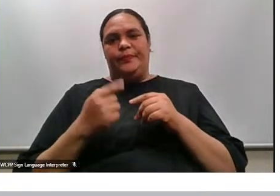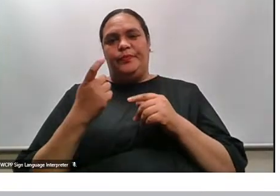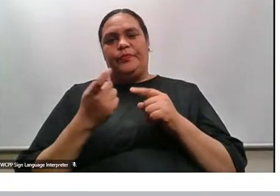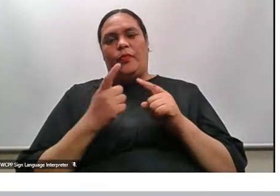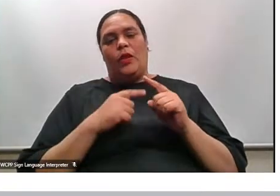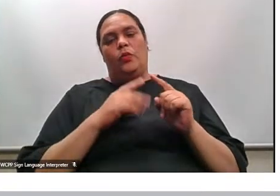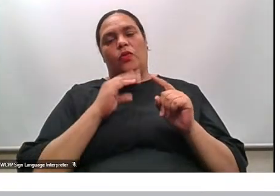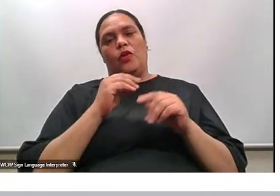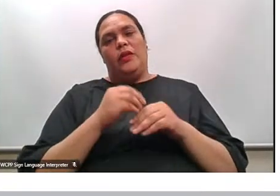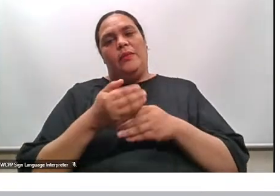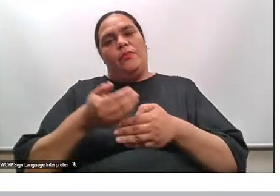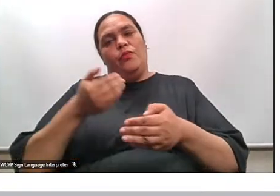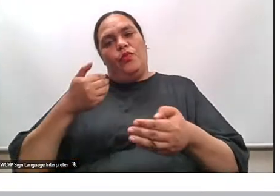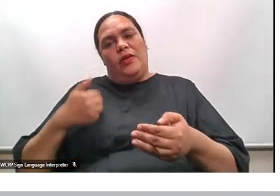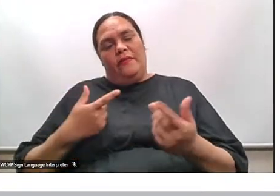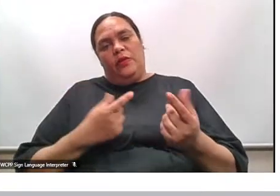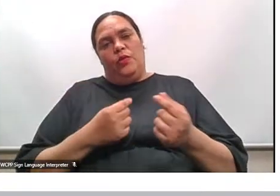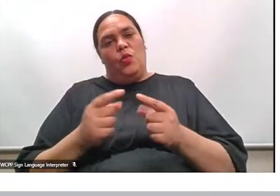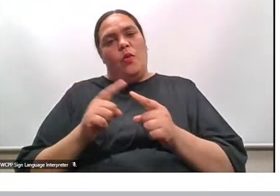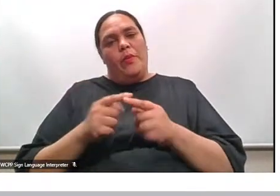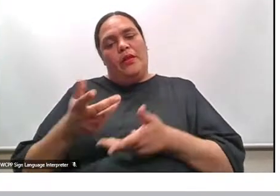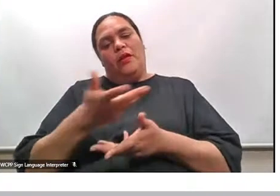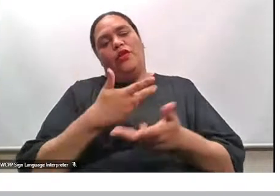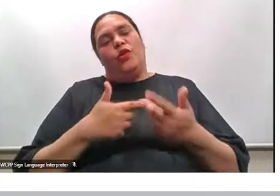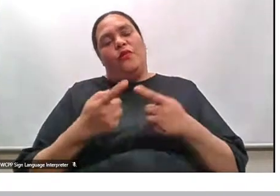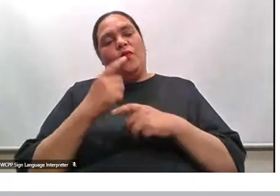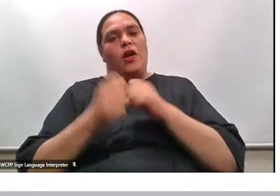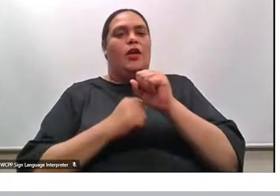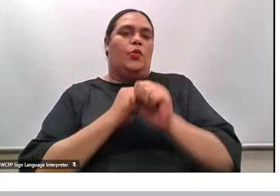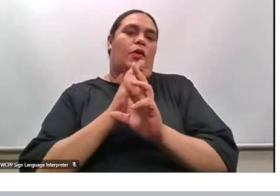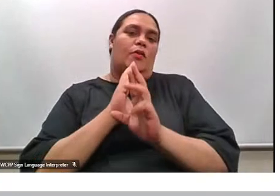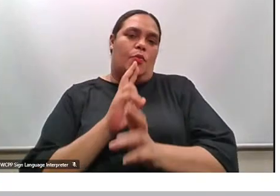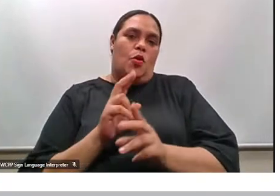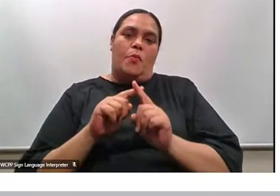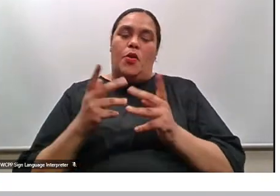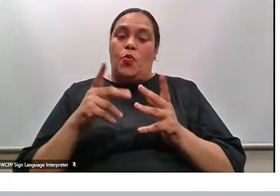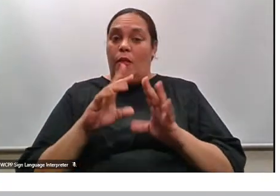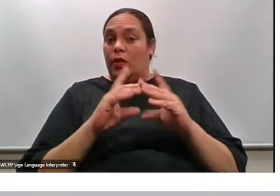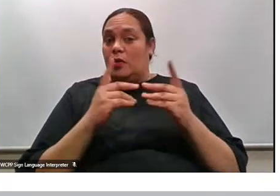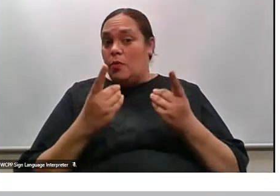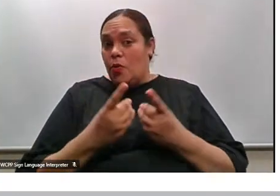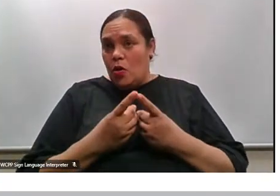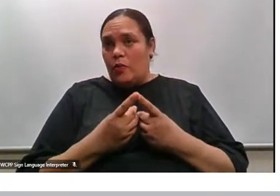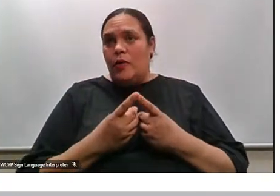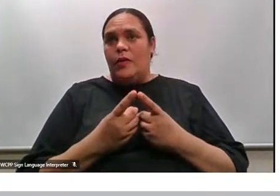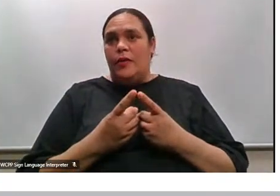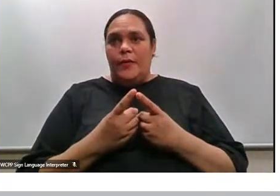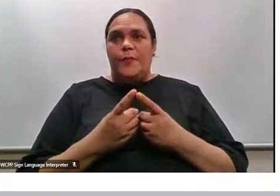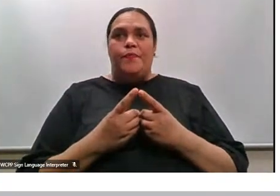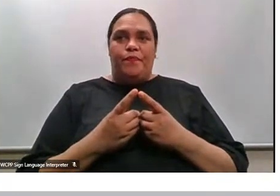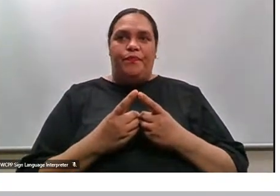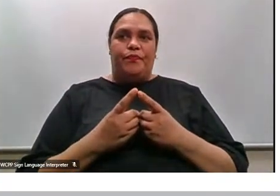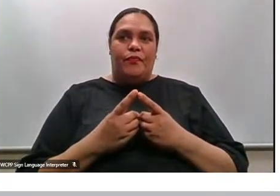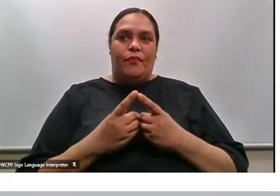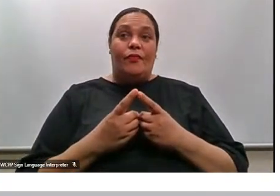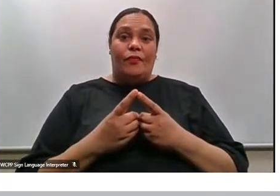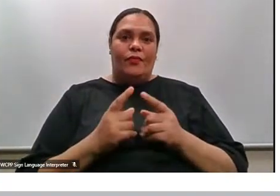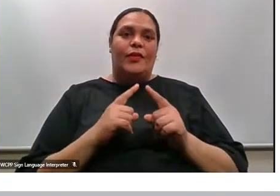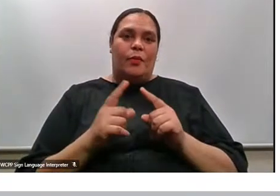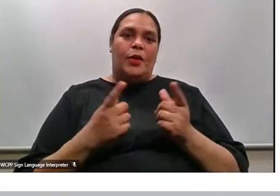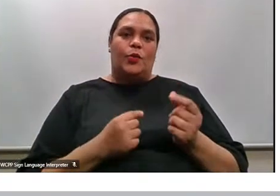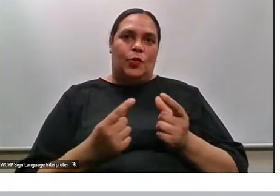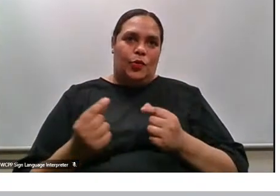the previous engagements of annual reports with this department, and that has to do with the location of